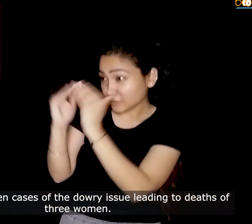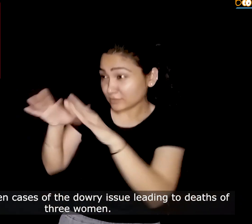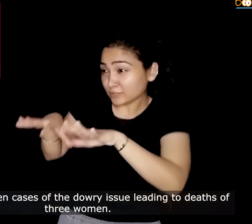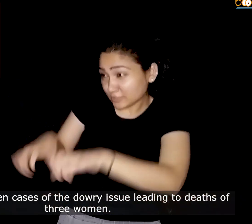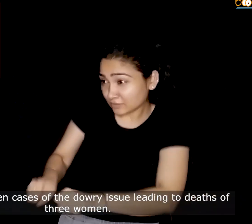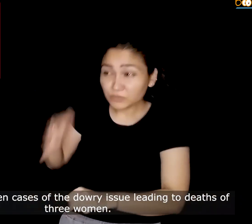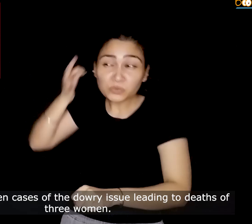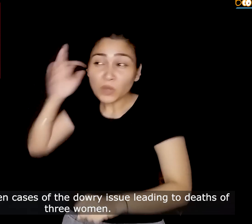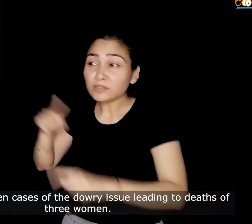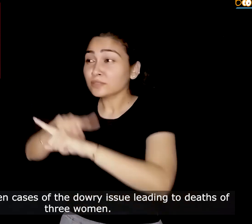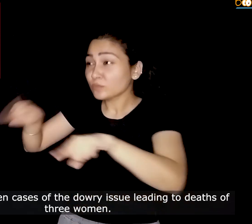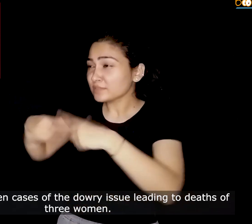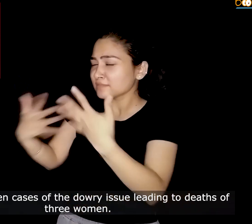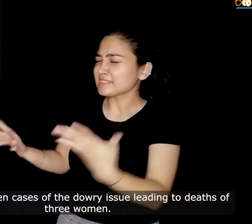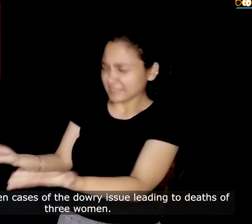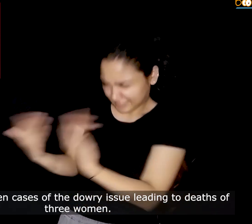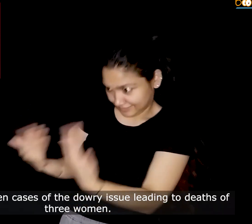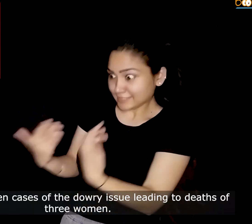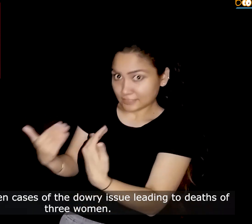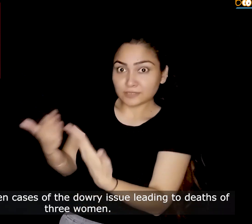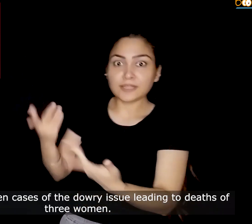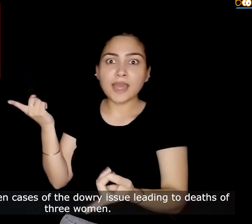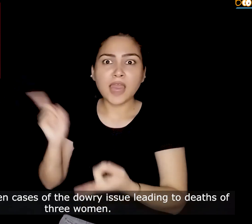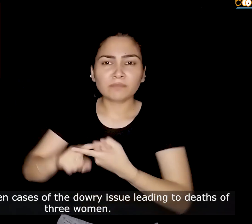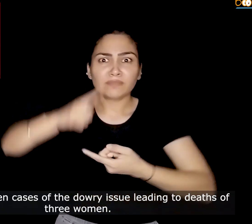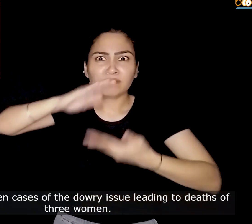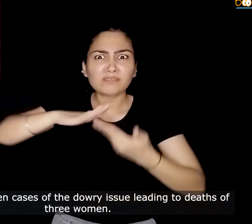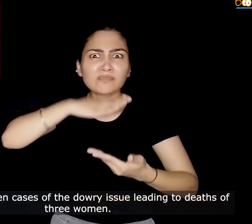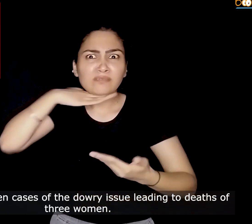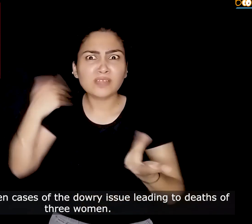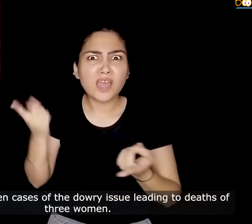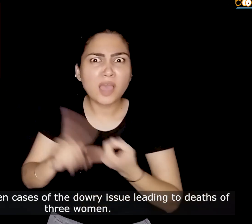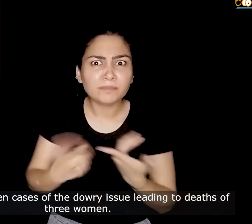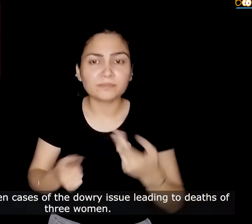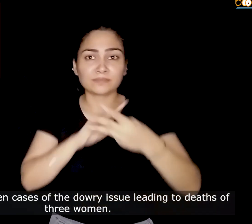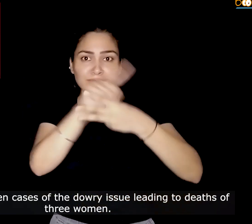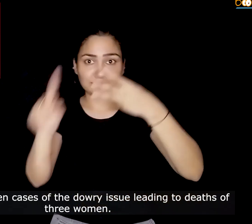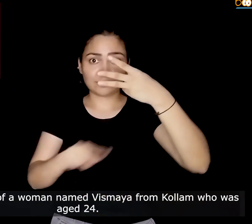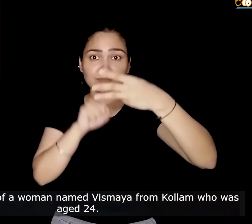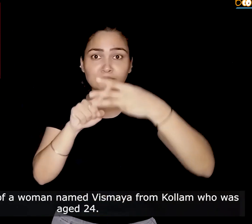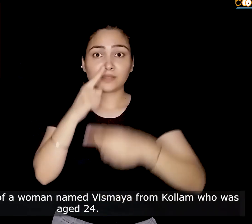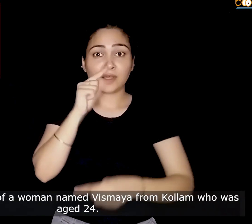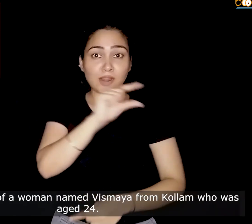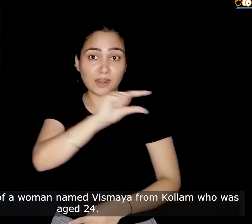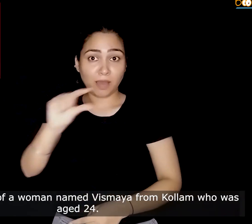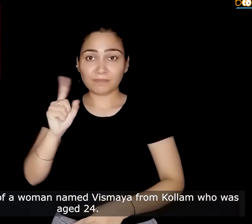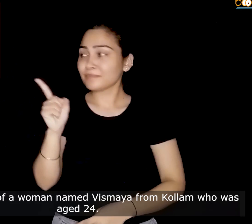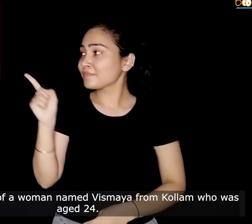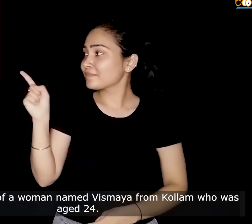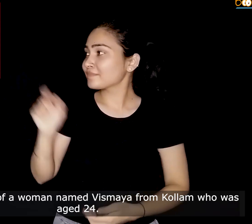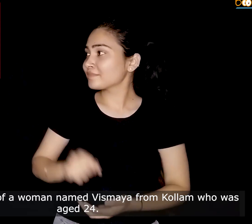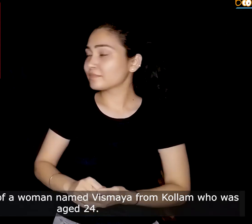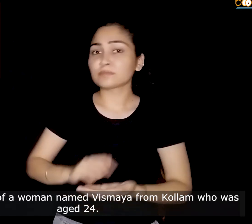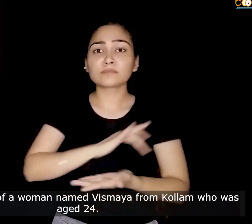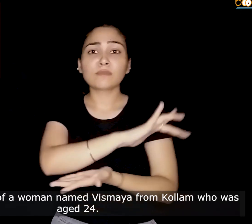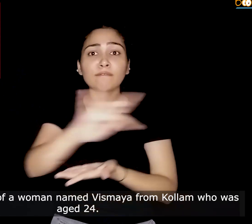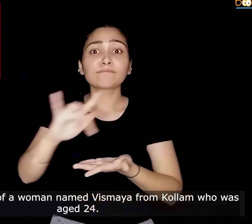dowry issue leading to deaths of three women the first case is of a woman named vismaya